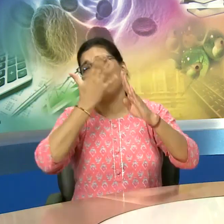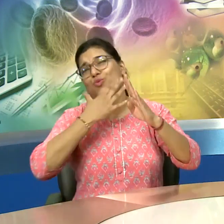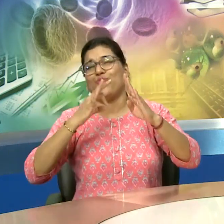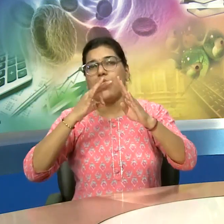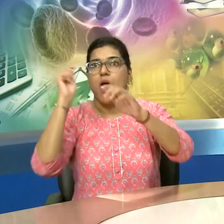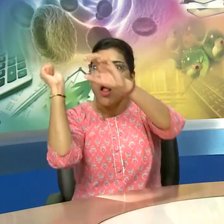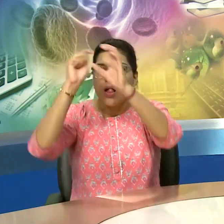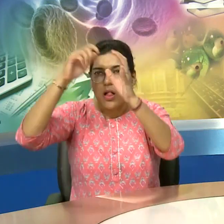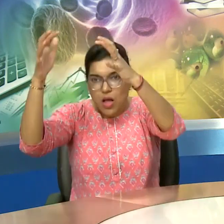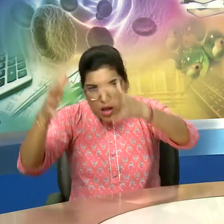as